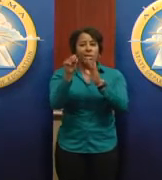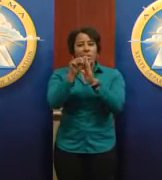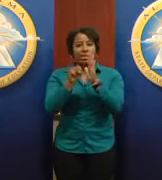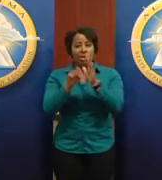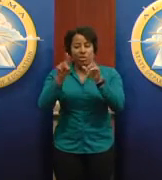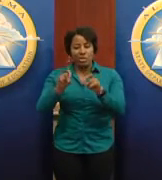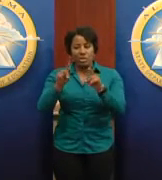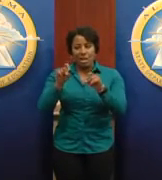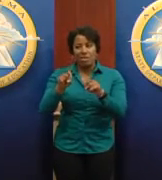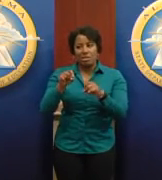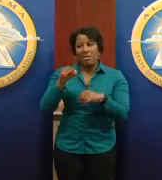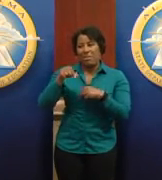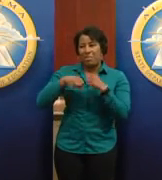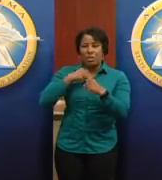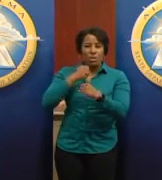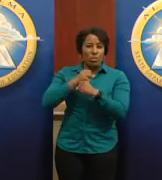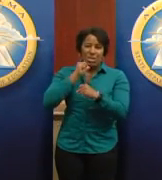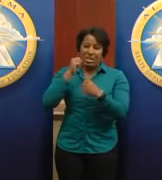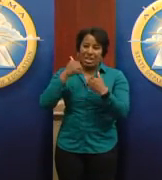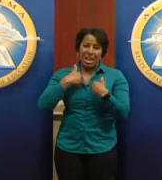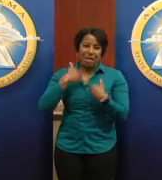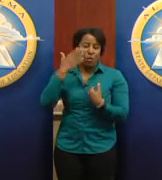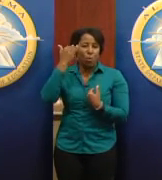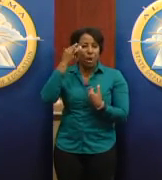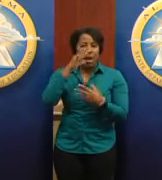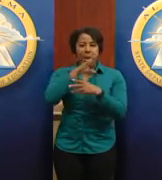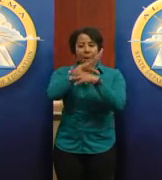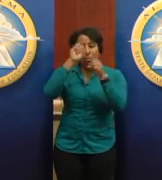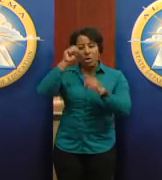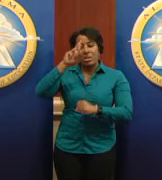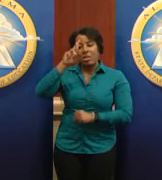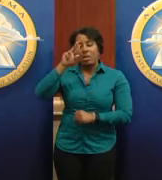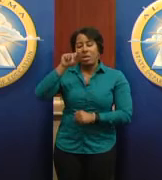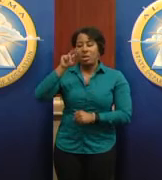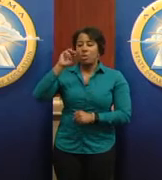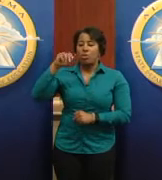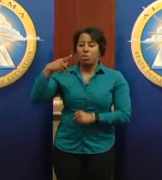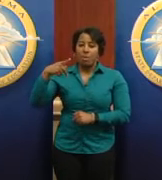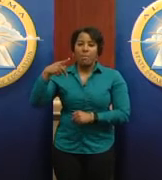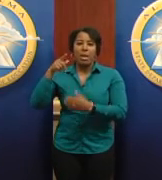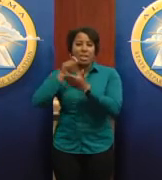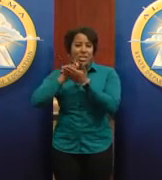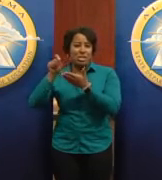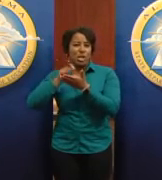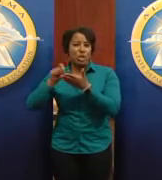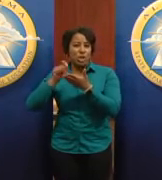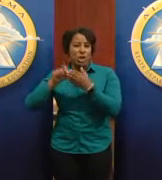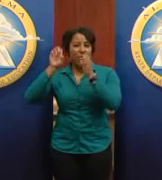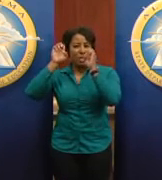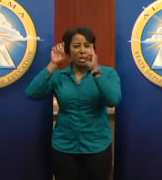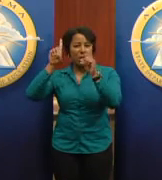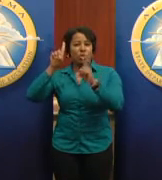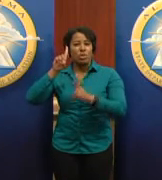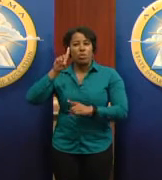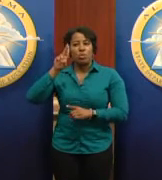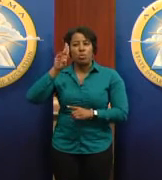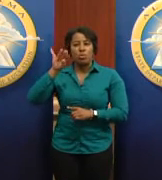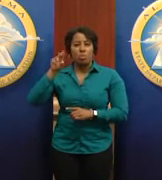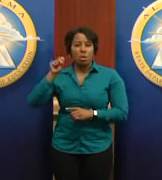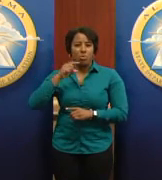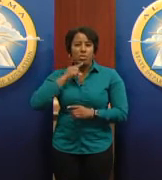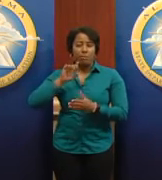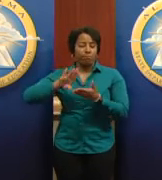not given this year because President Trump and then Secretary of Education DeVos said that we should forego